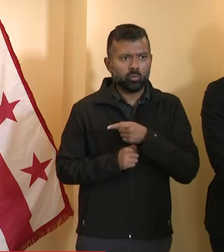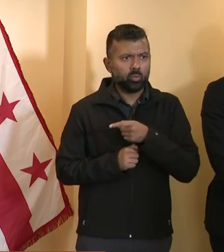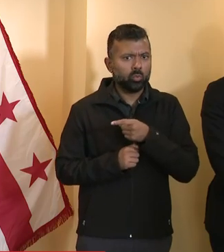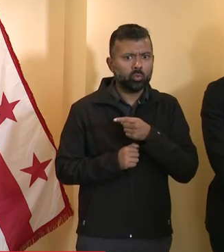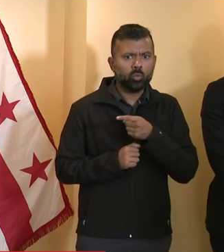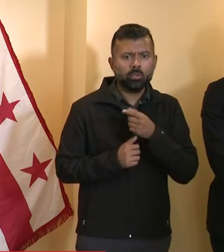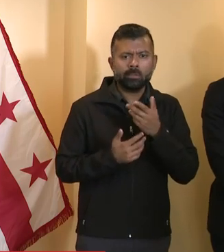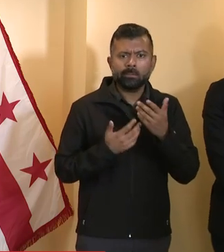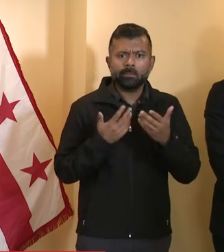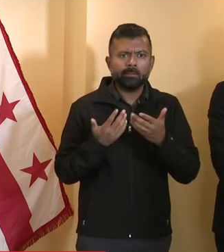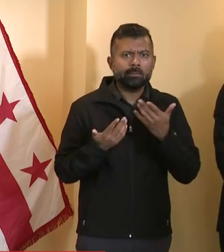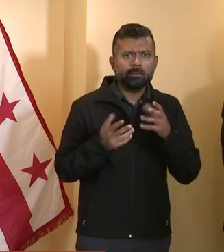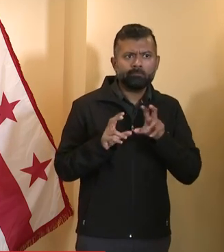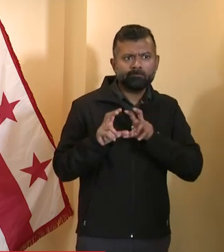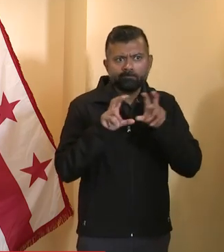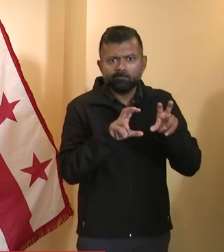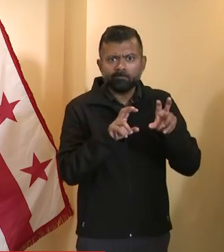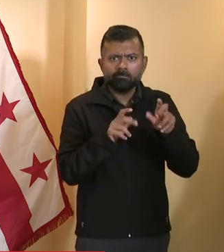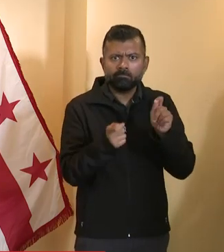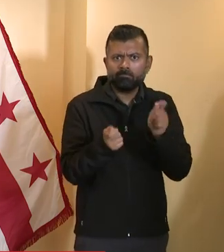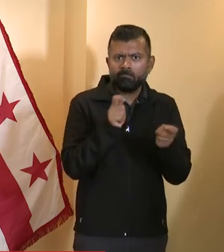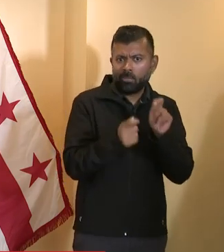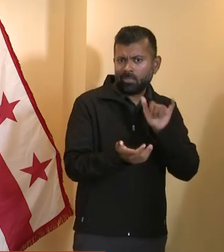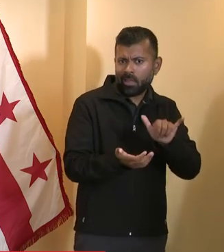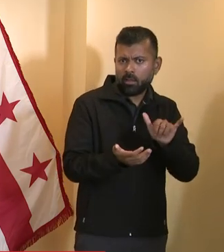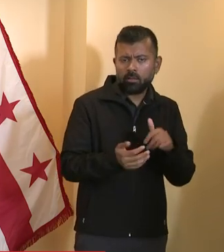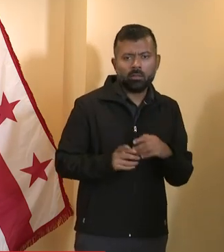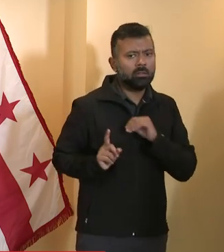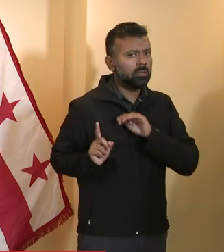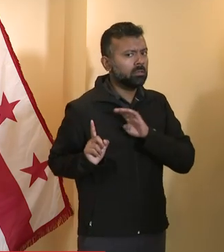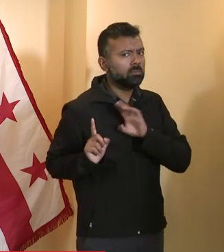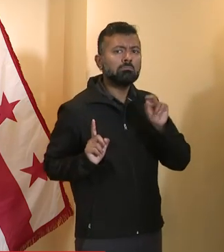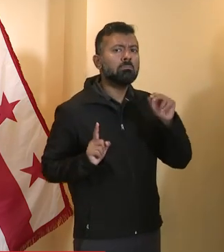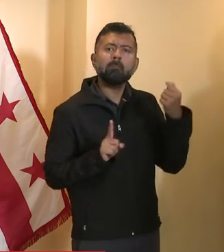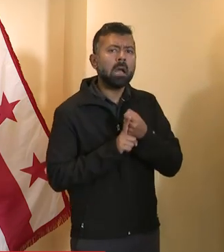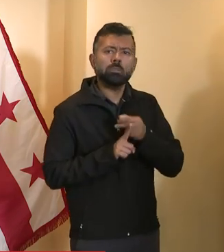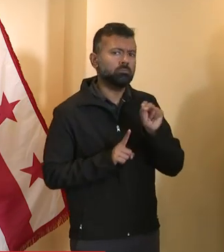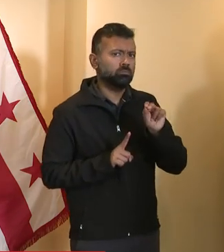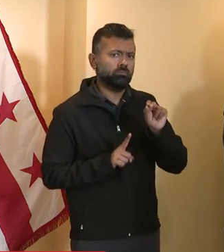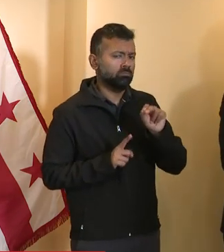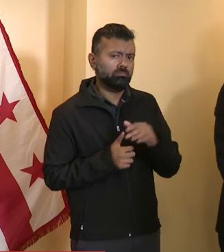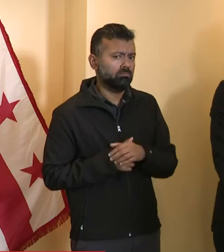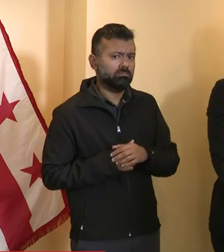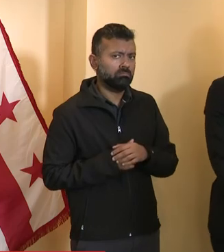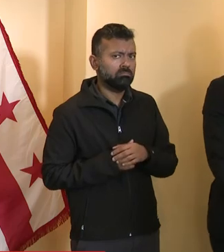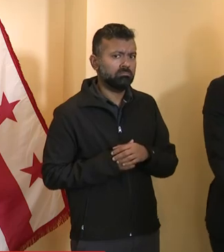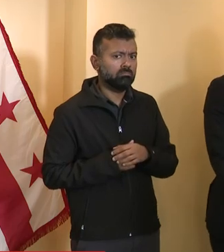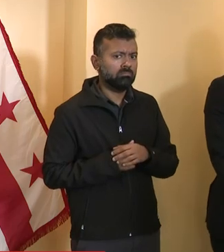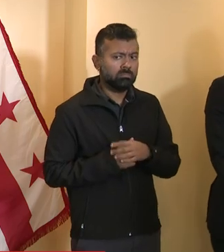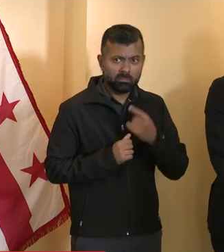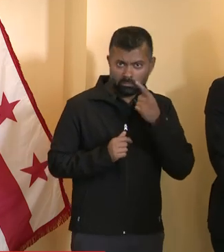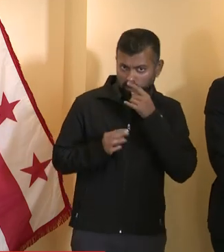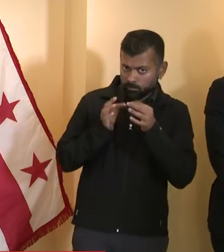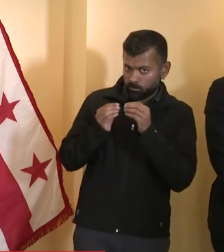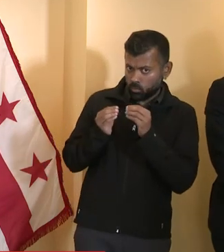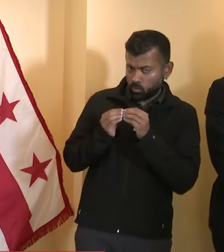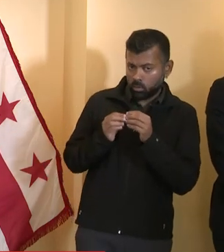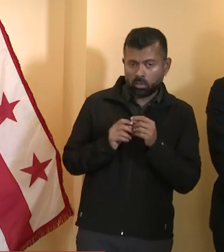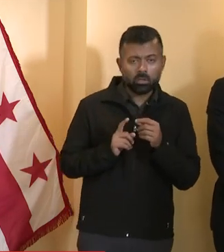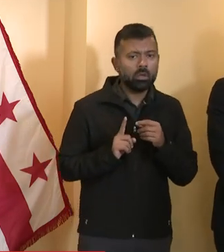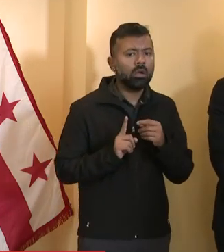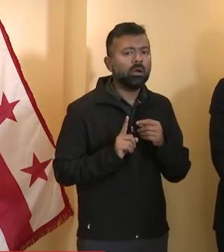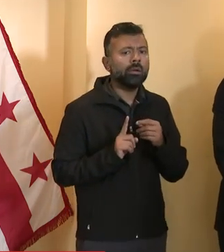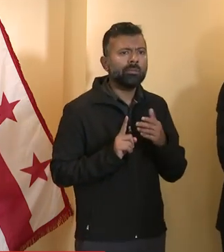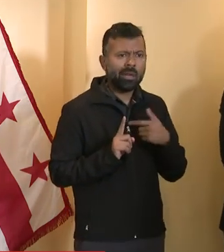be off the table? No, I don't. And can you explain your reasoning? I just did. I already responded